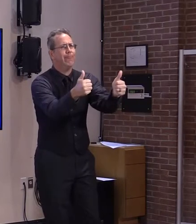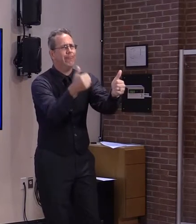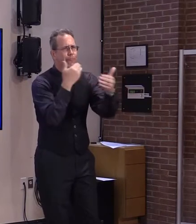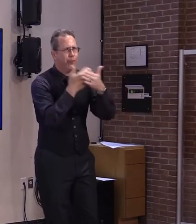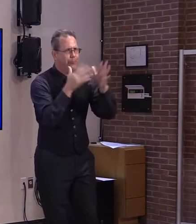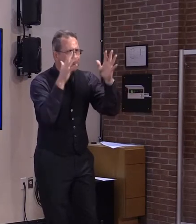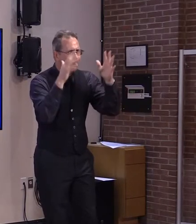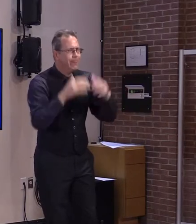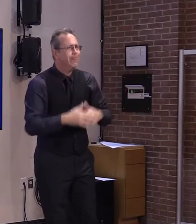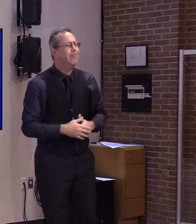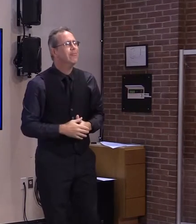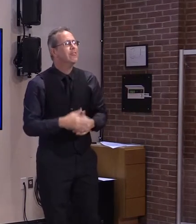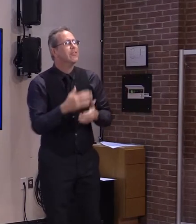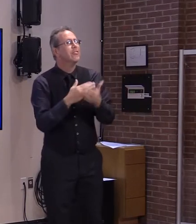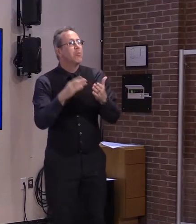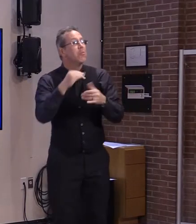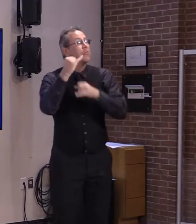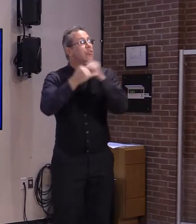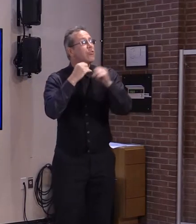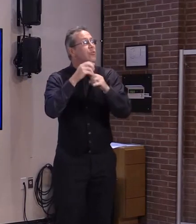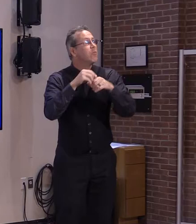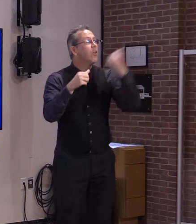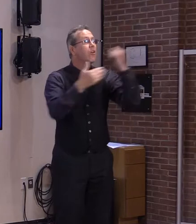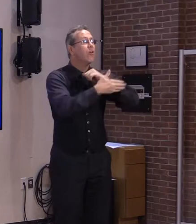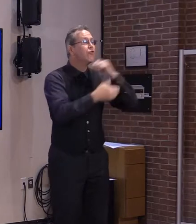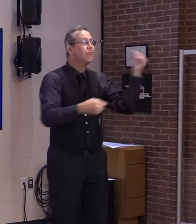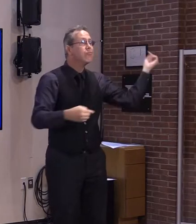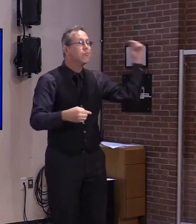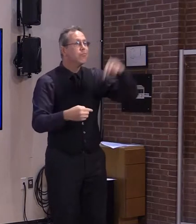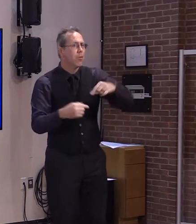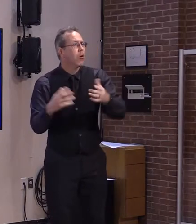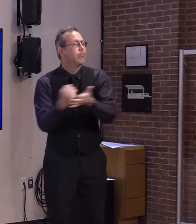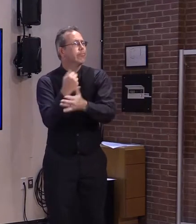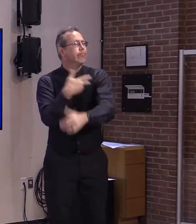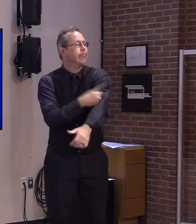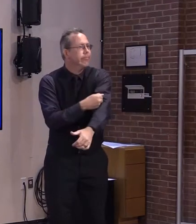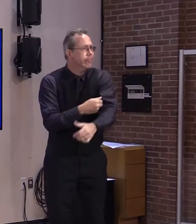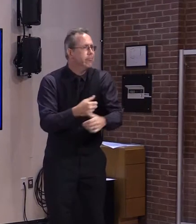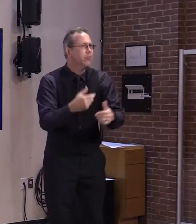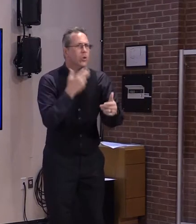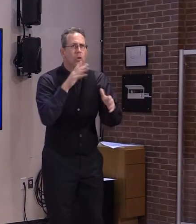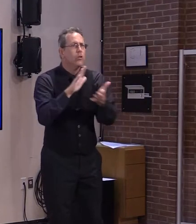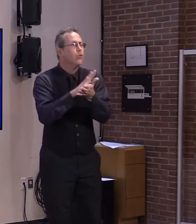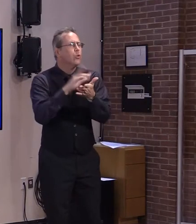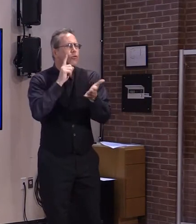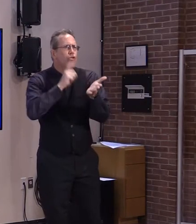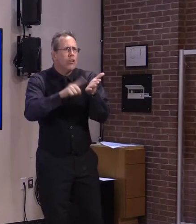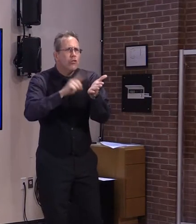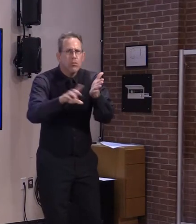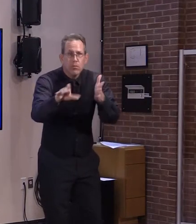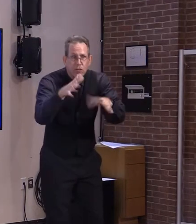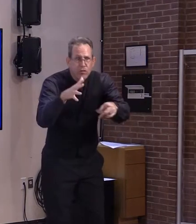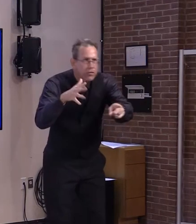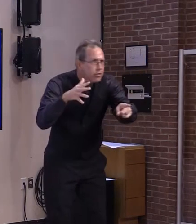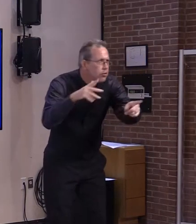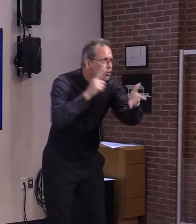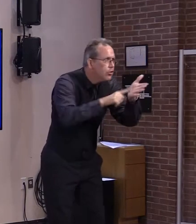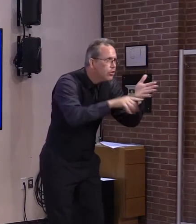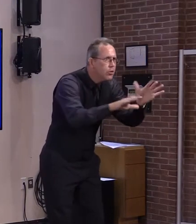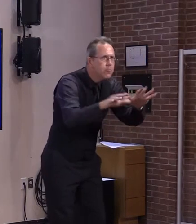the schools get more and more information about those who have not yet submitted their vaccination status. This week,